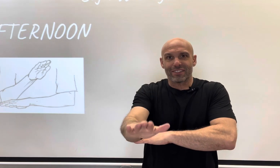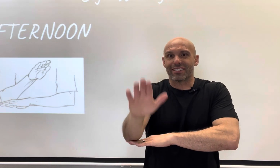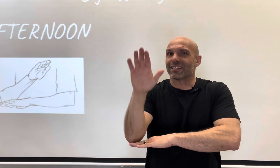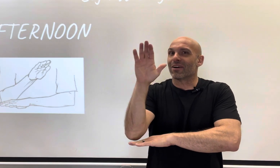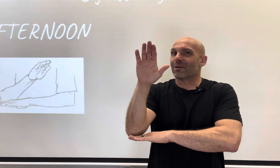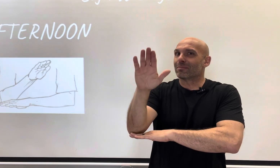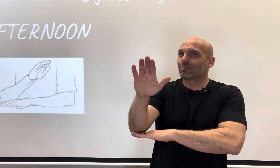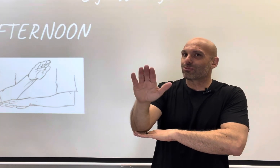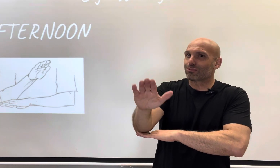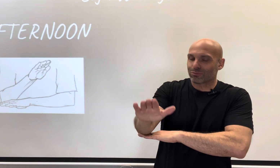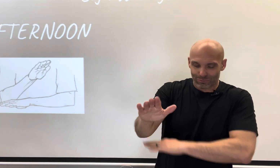you go.